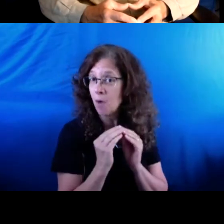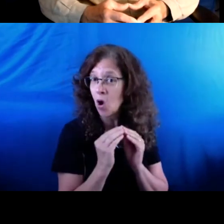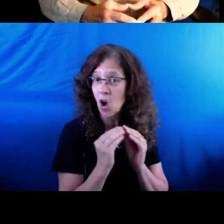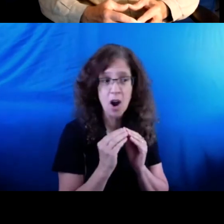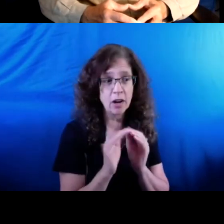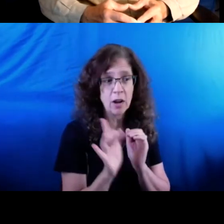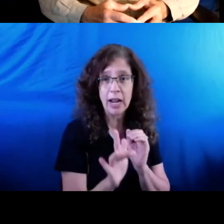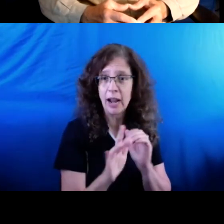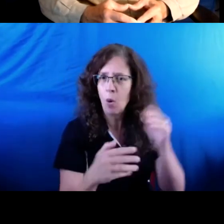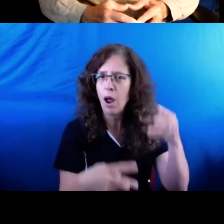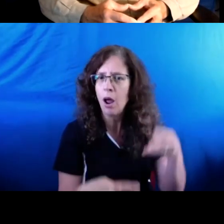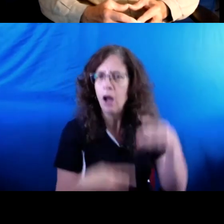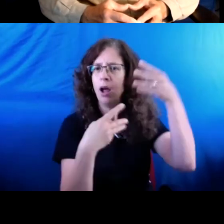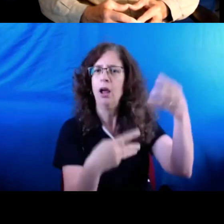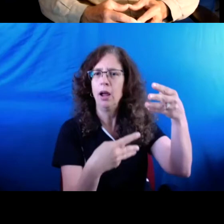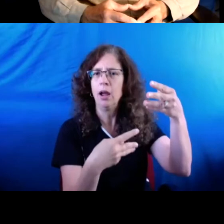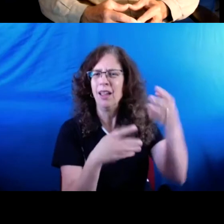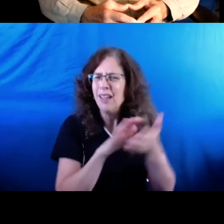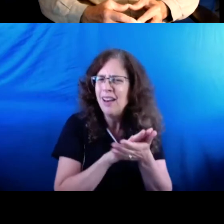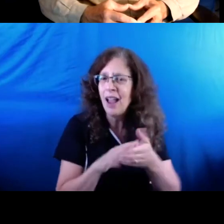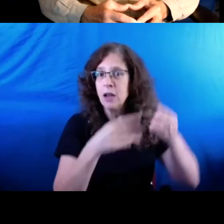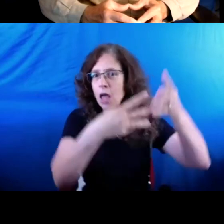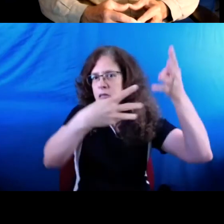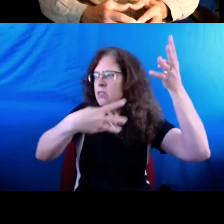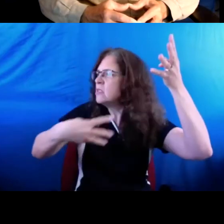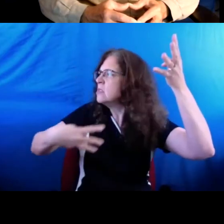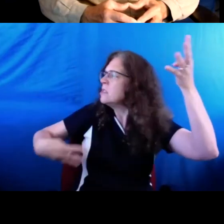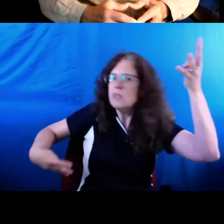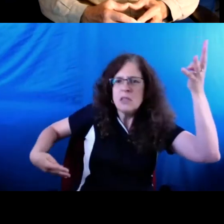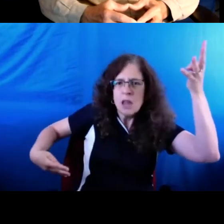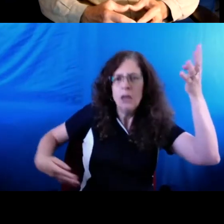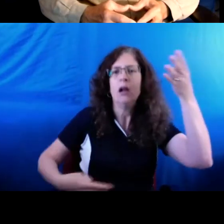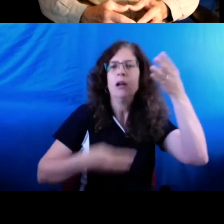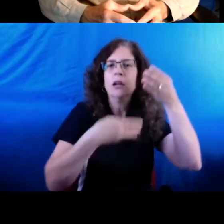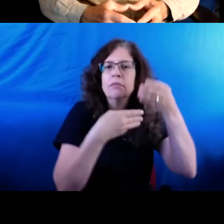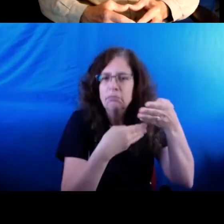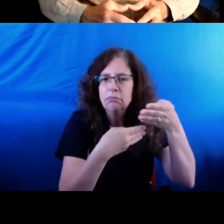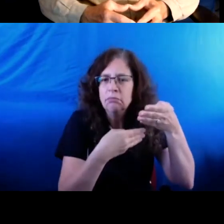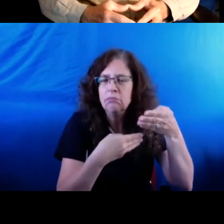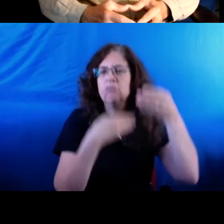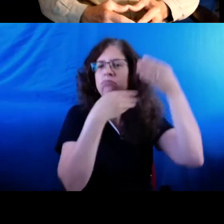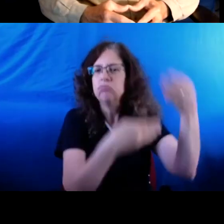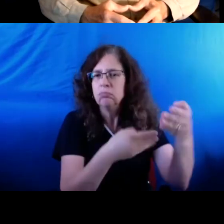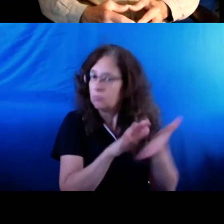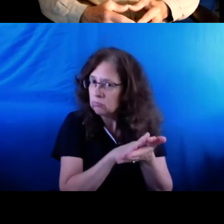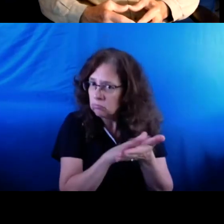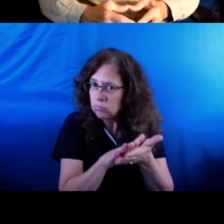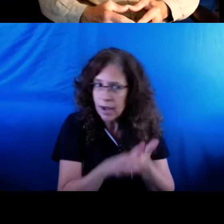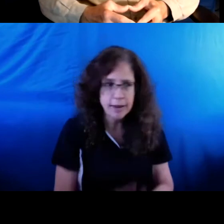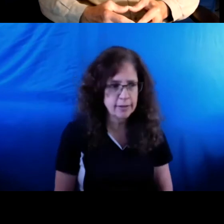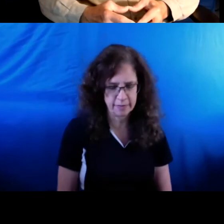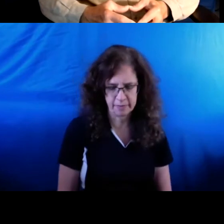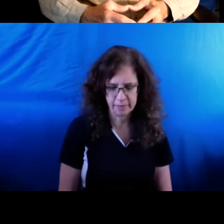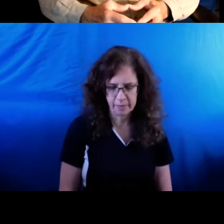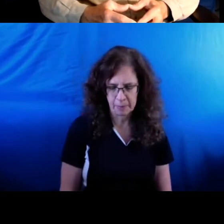I am ready for more, click, and it will upload. It's nice. You know, it's small